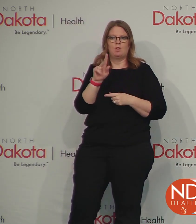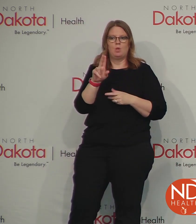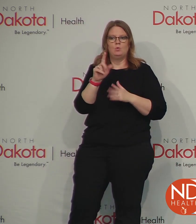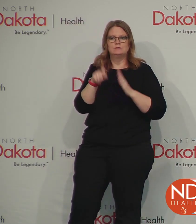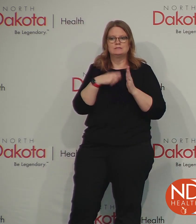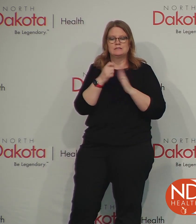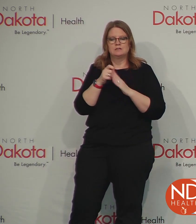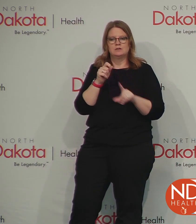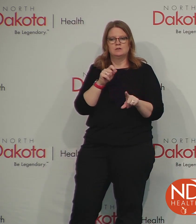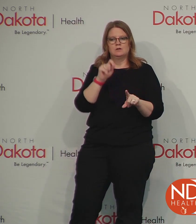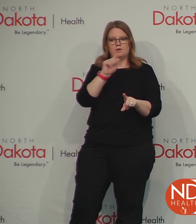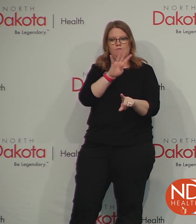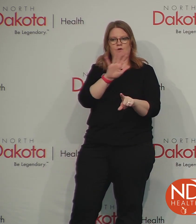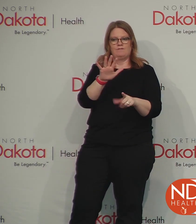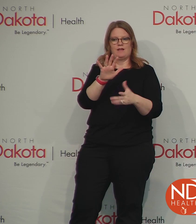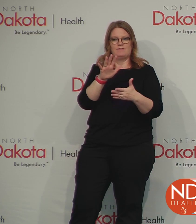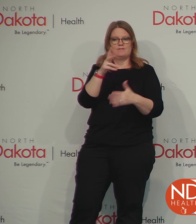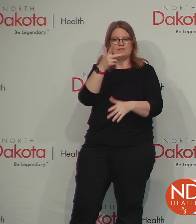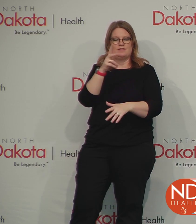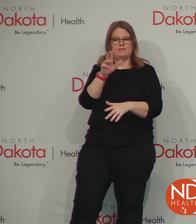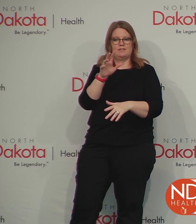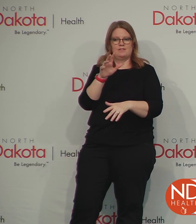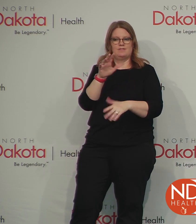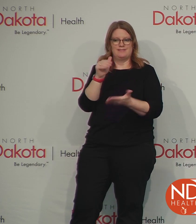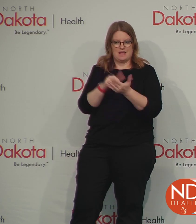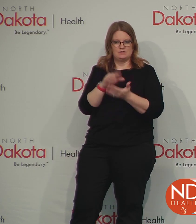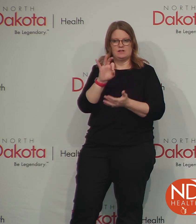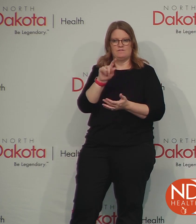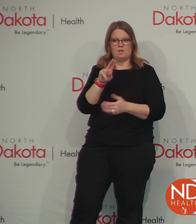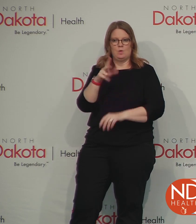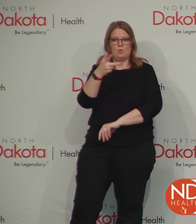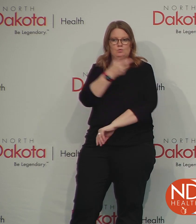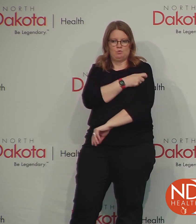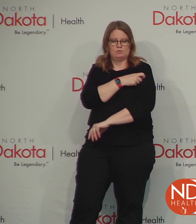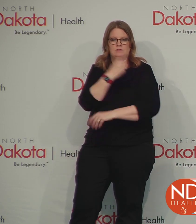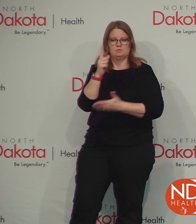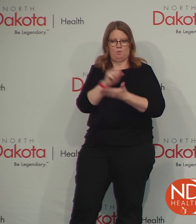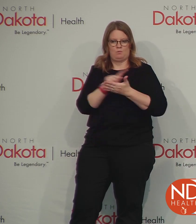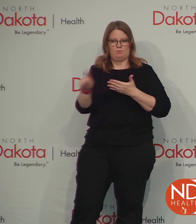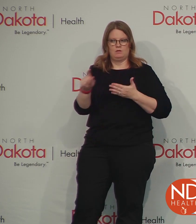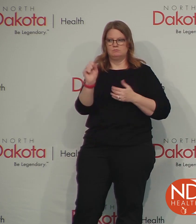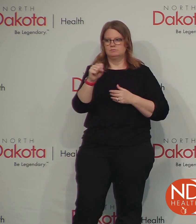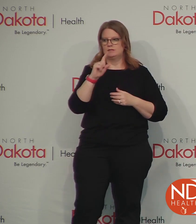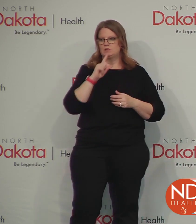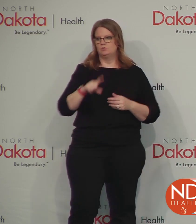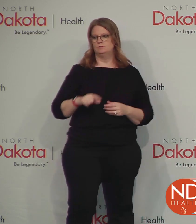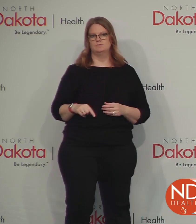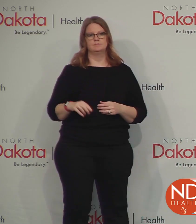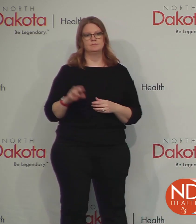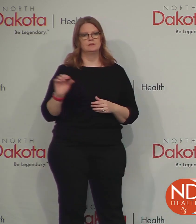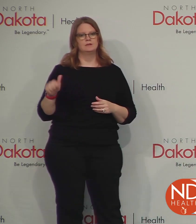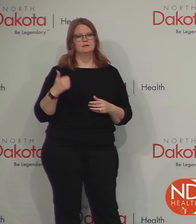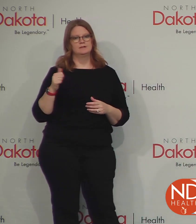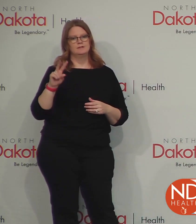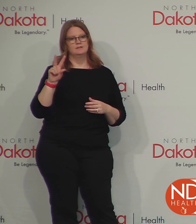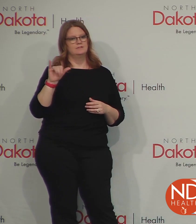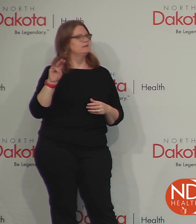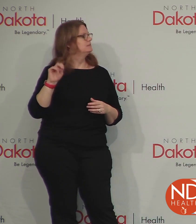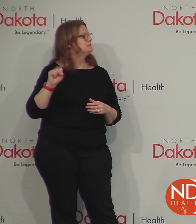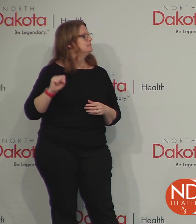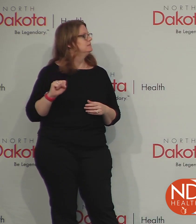season. 45,000 flu doses in 1 week. Correct, yes. Any other vaccine? We'll beat